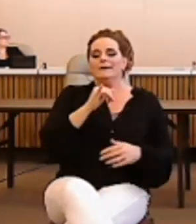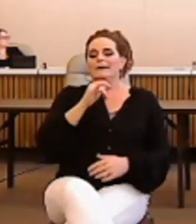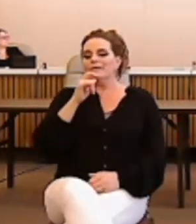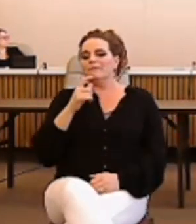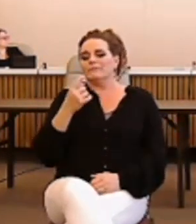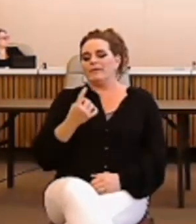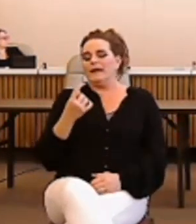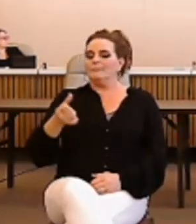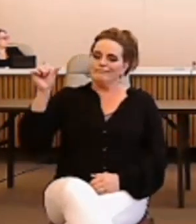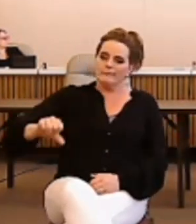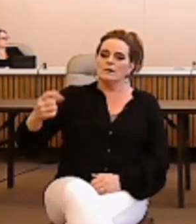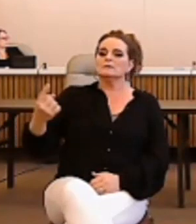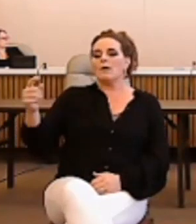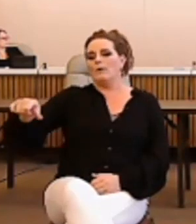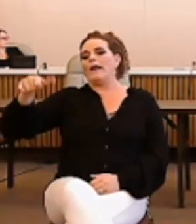else down.